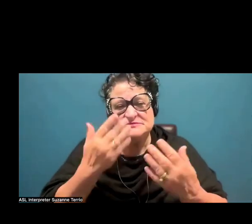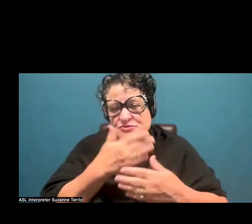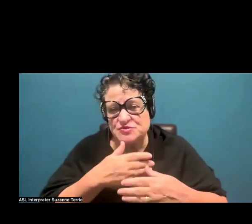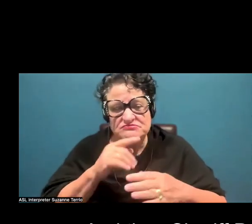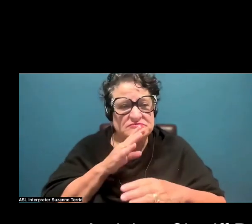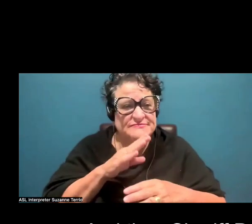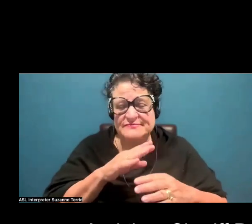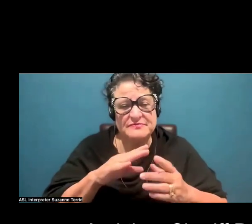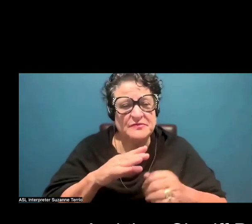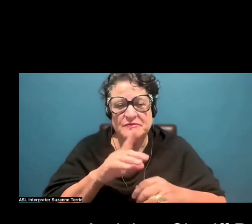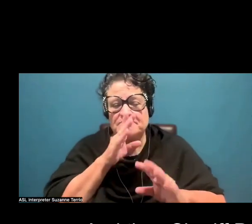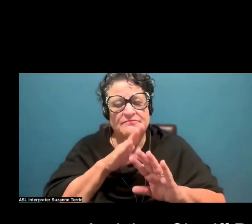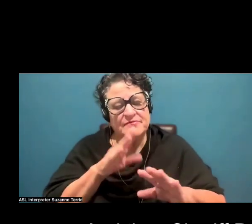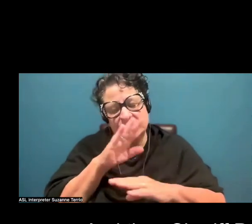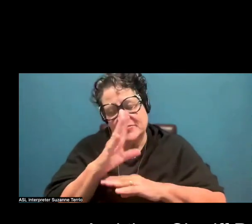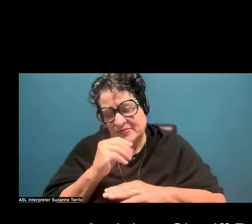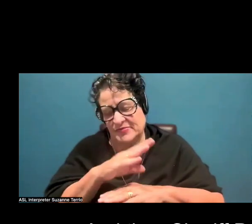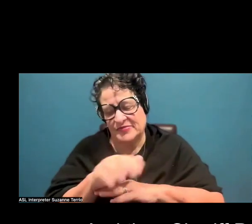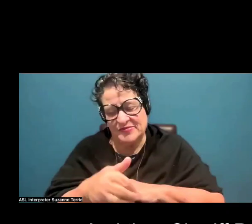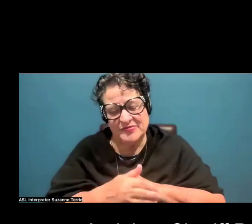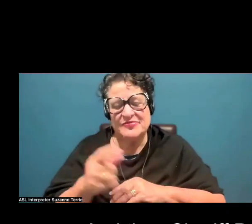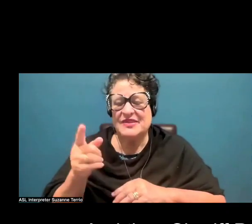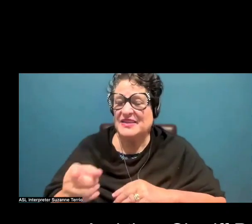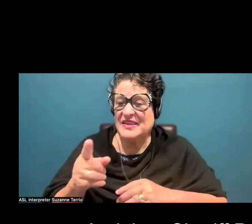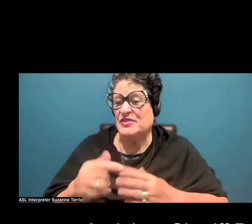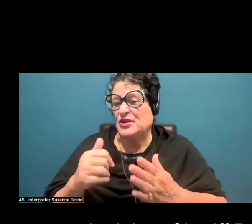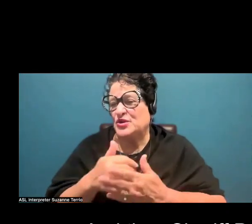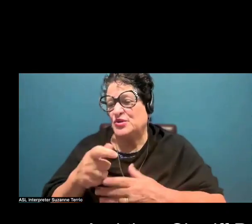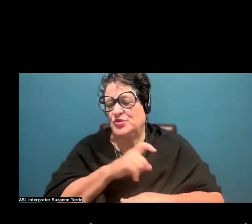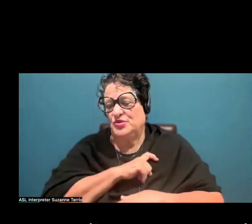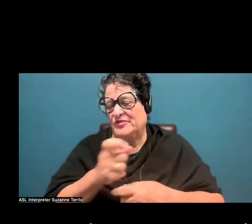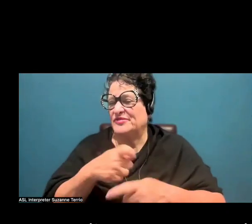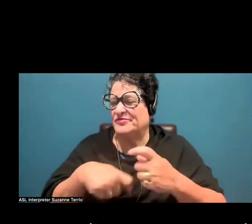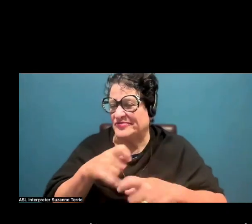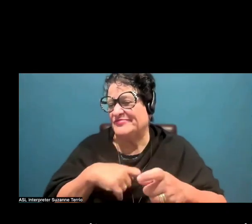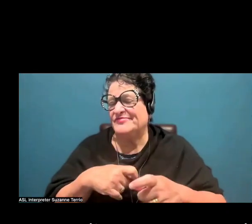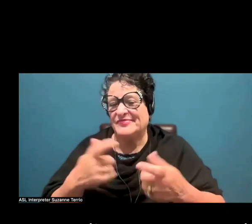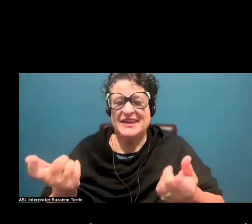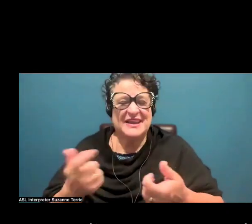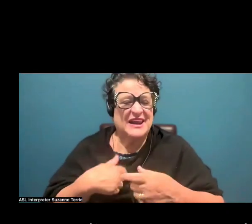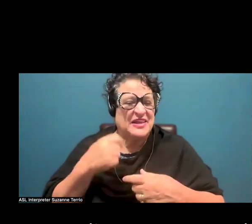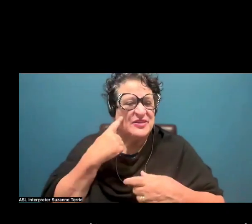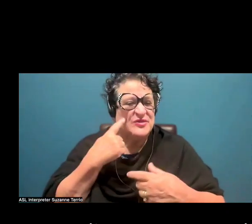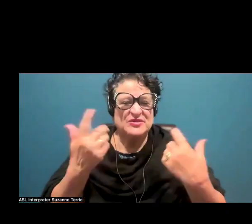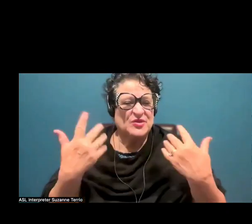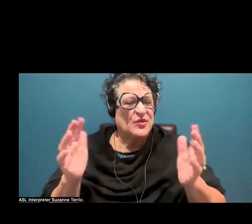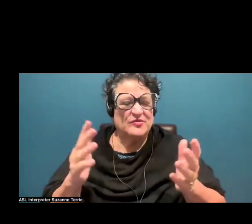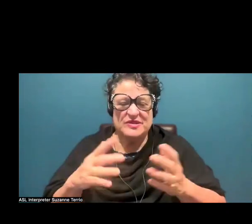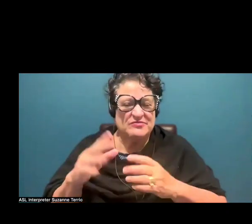up. And then Sheriff Paris retired and the new sheriff took office, and I figured it was as over as it was ever going to